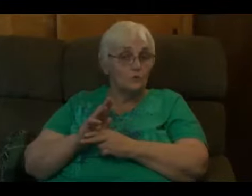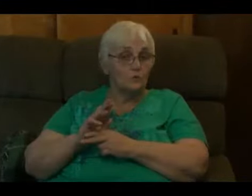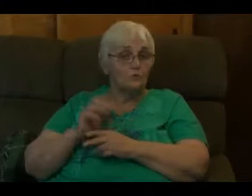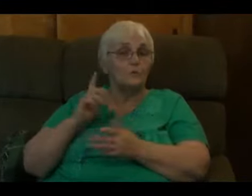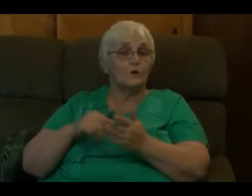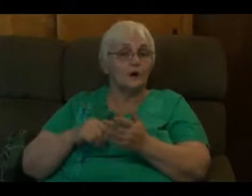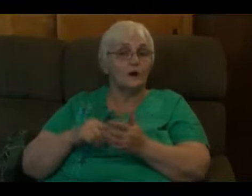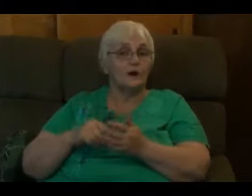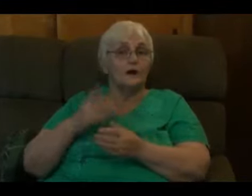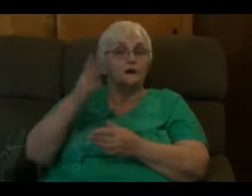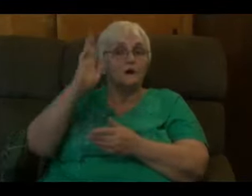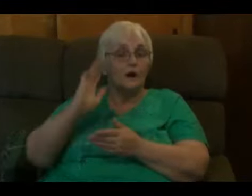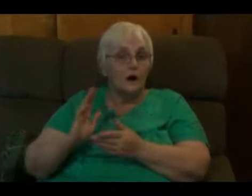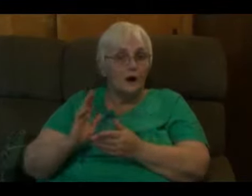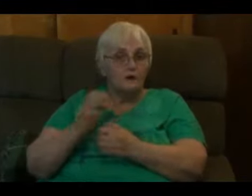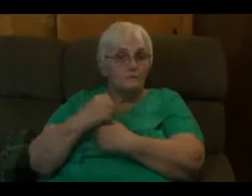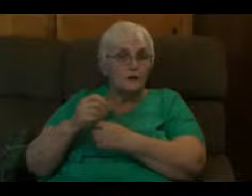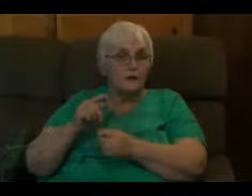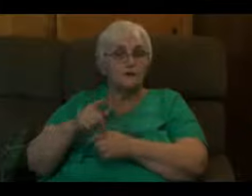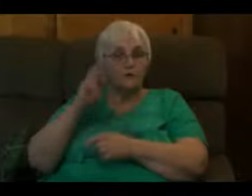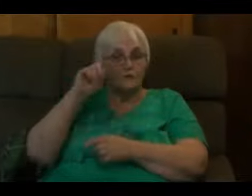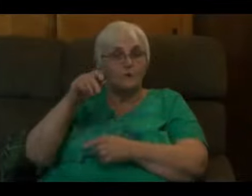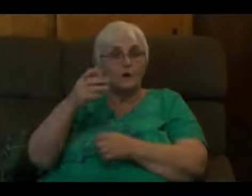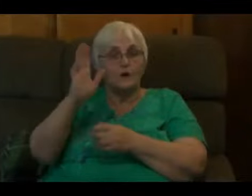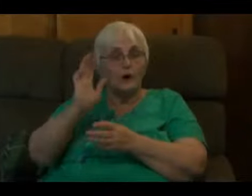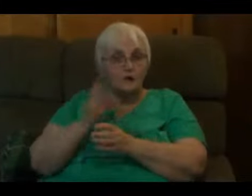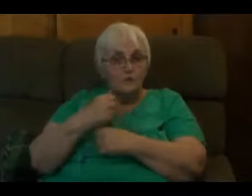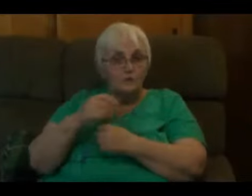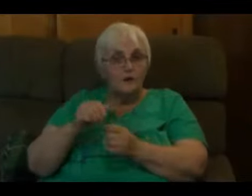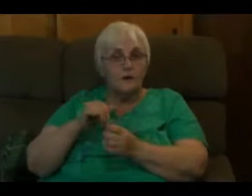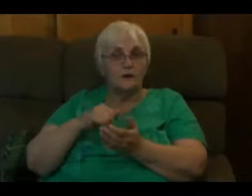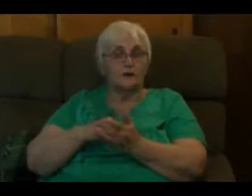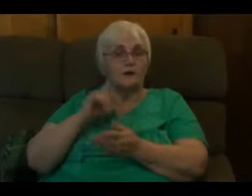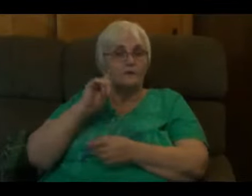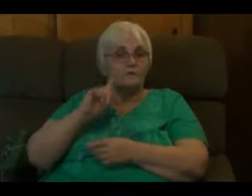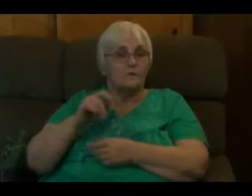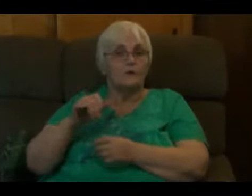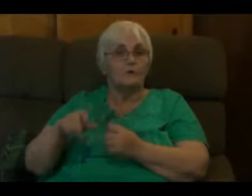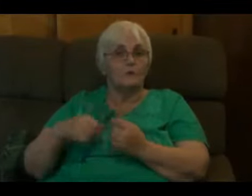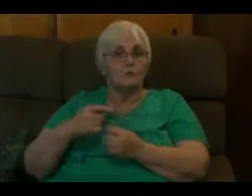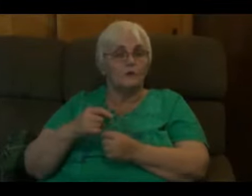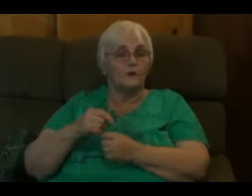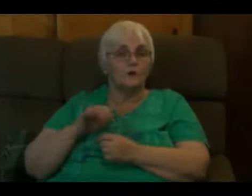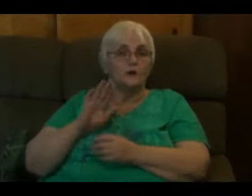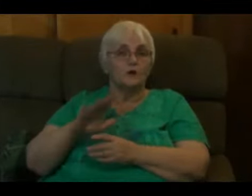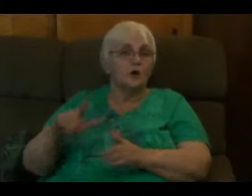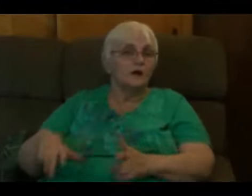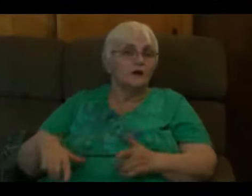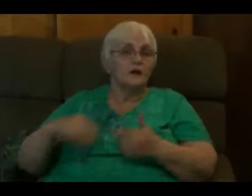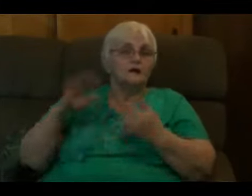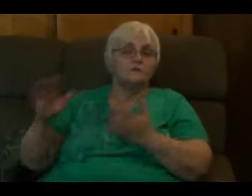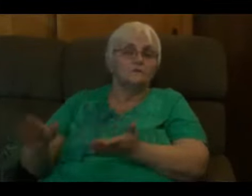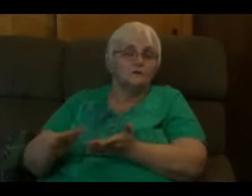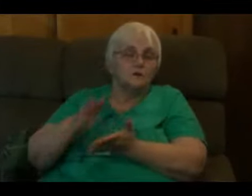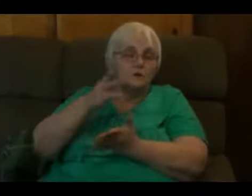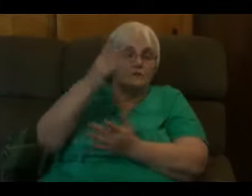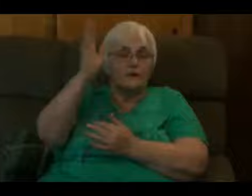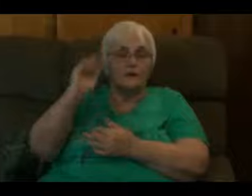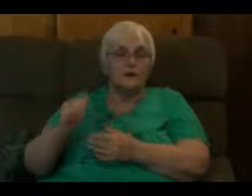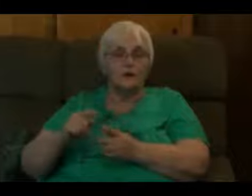was proposed for what God created it for, when your life is glorifying God to other people,